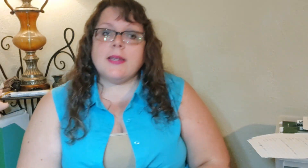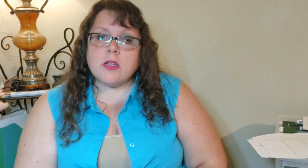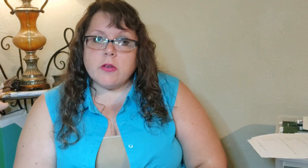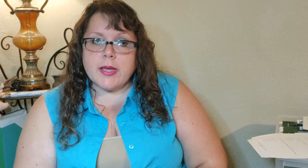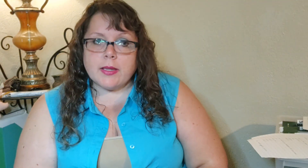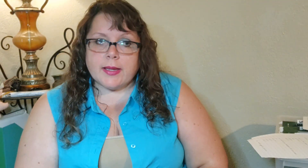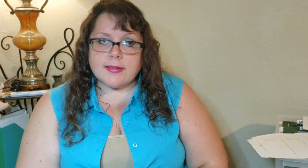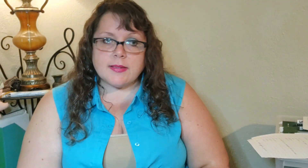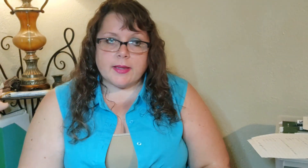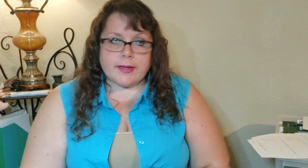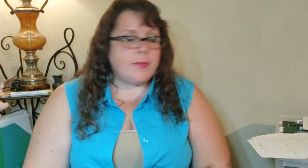didn't you eat last night?